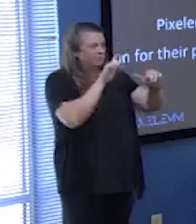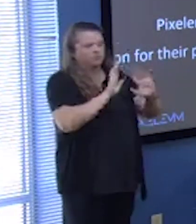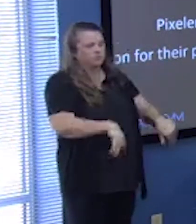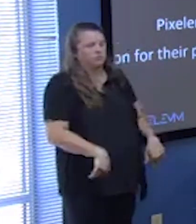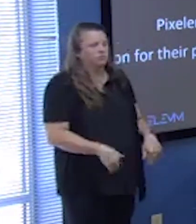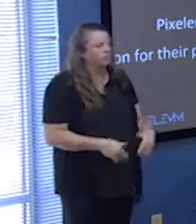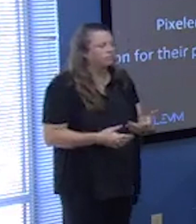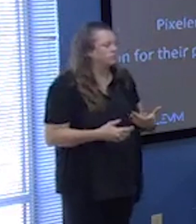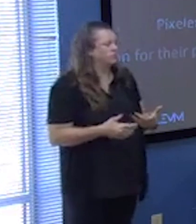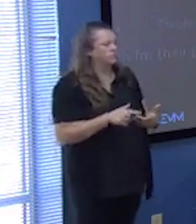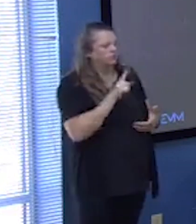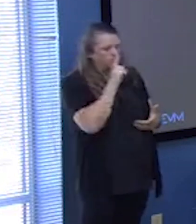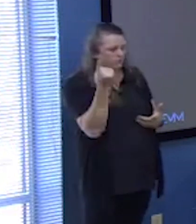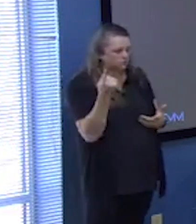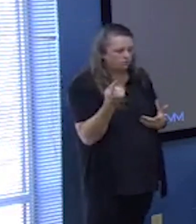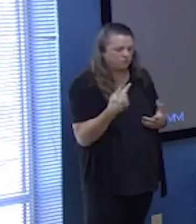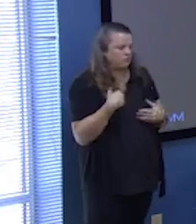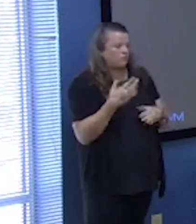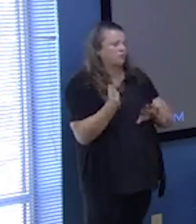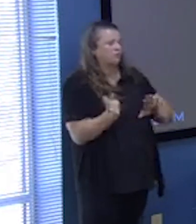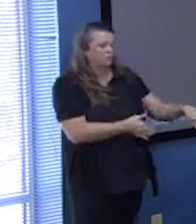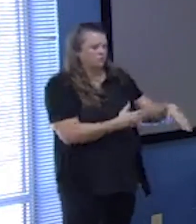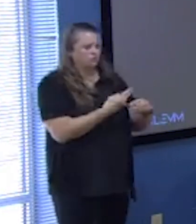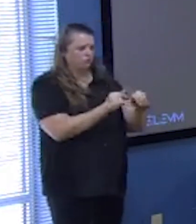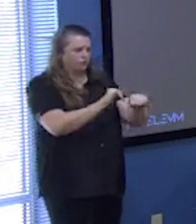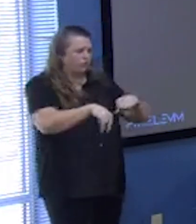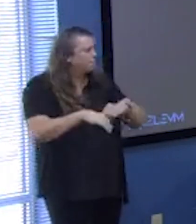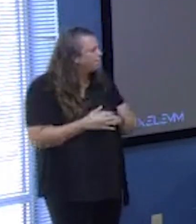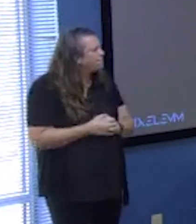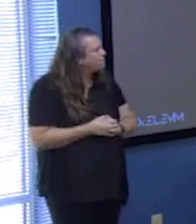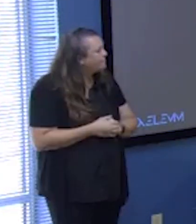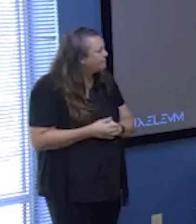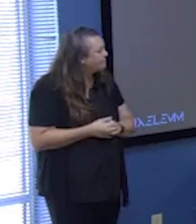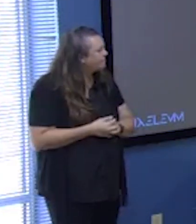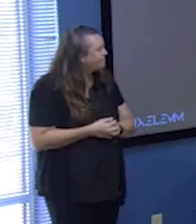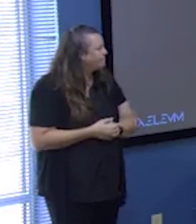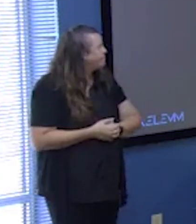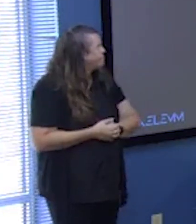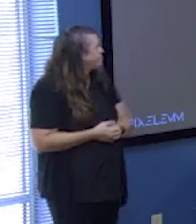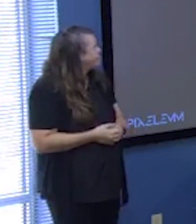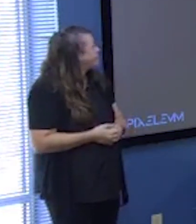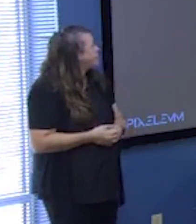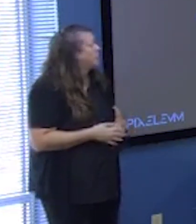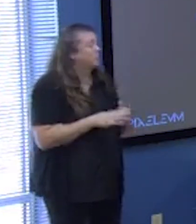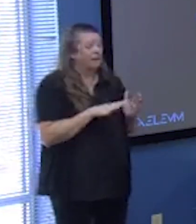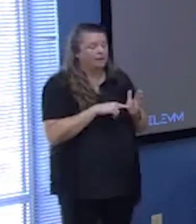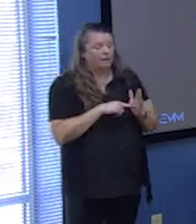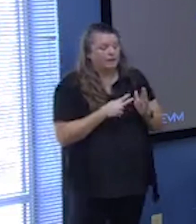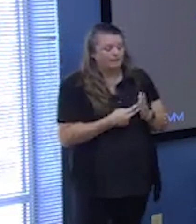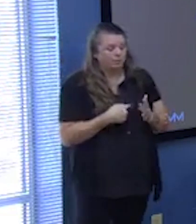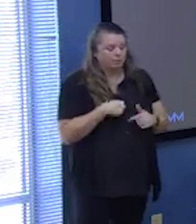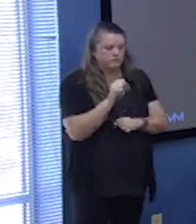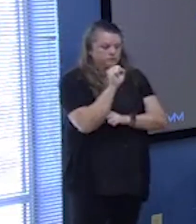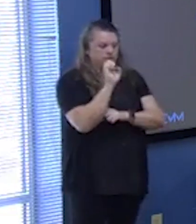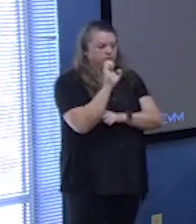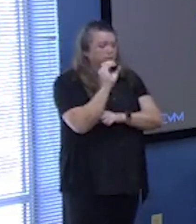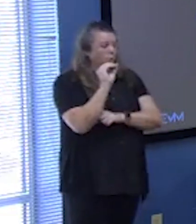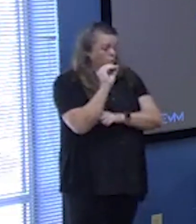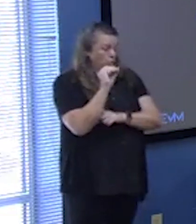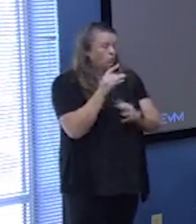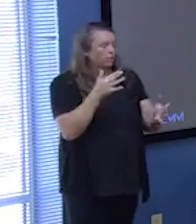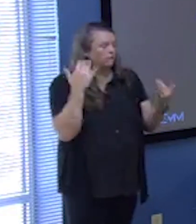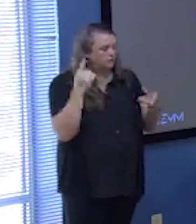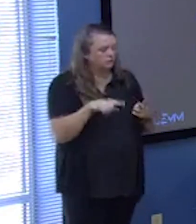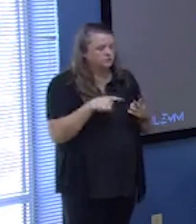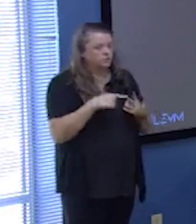more. We're going to solve that problem today. So some of our key features: we are SEO friendly, quick to